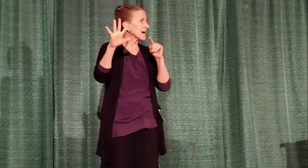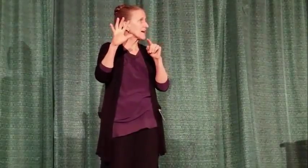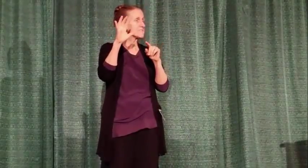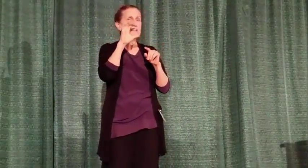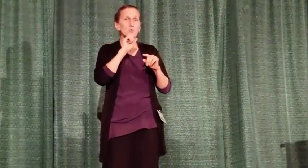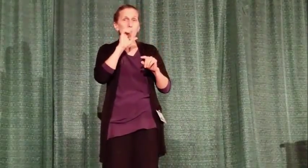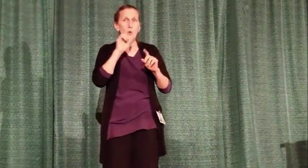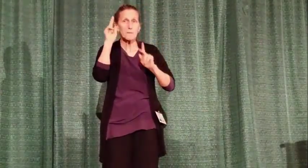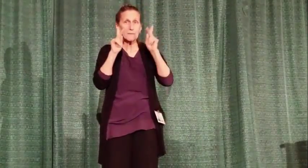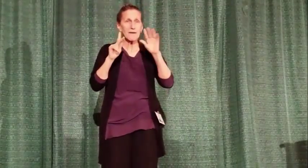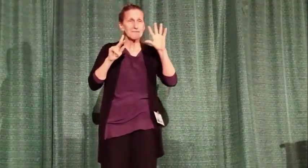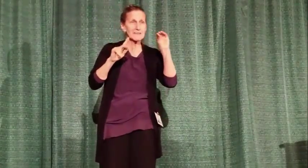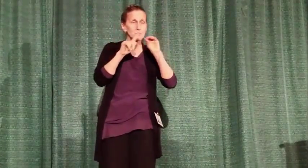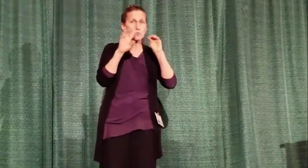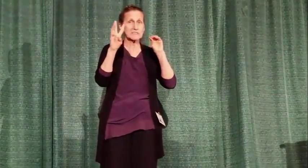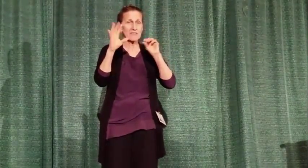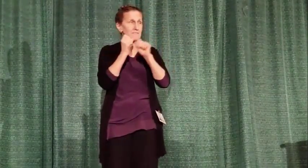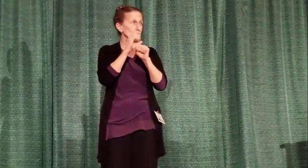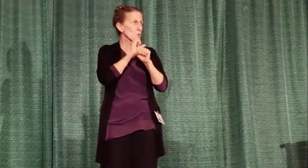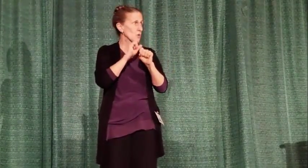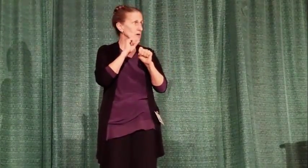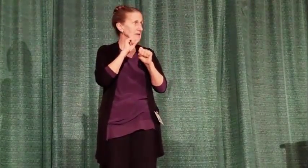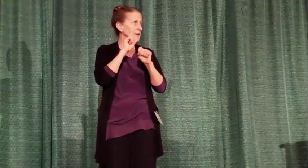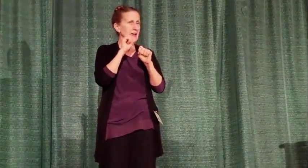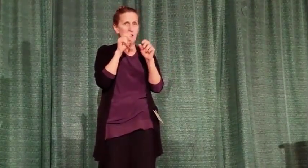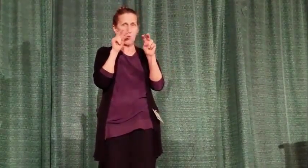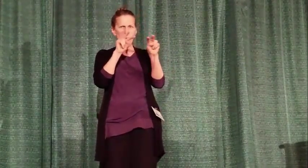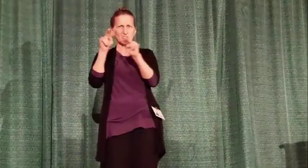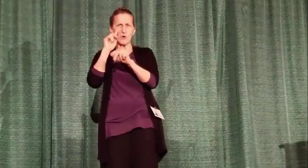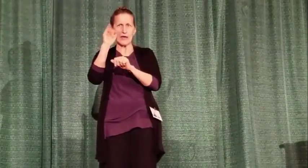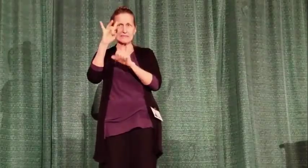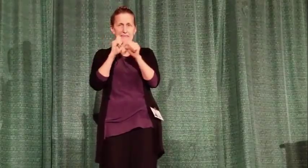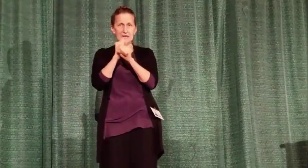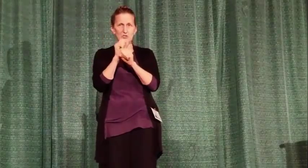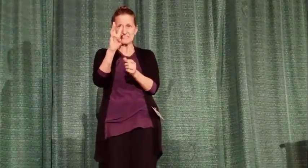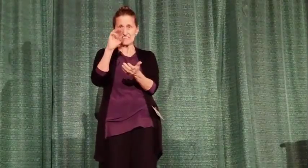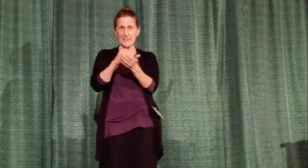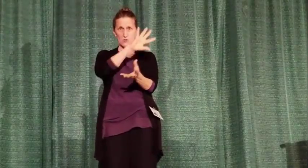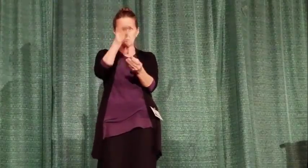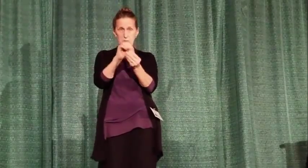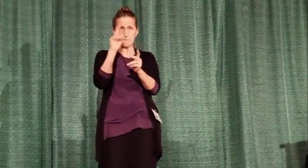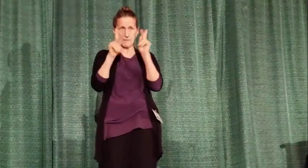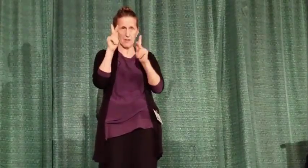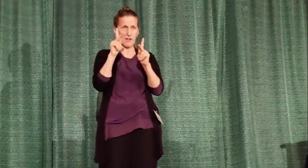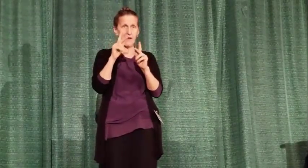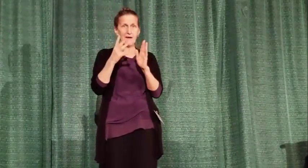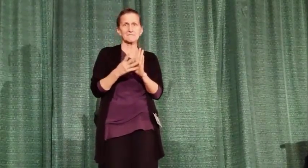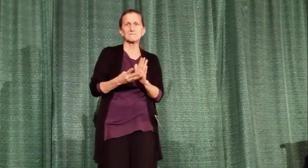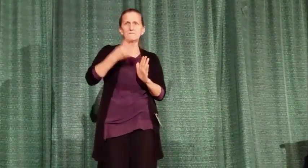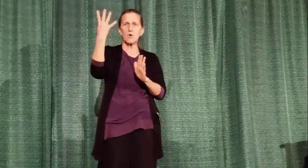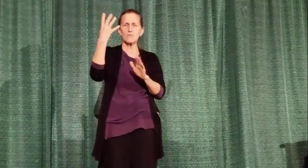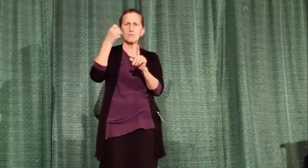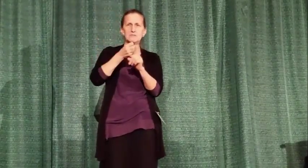65-year-olds, 50 to 65 when they began, followed for 18 years, 6,000 of them, 4-fold increased cancer